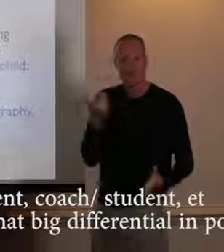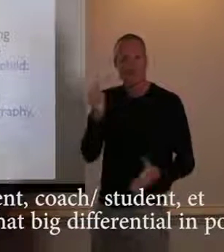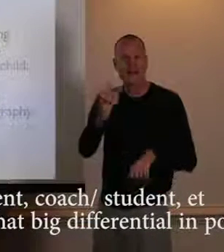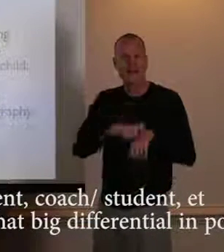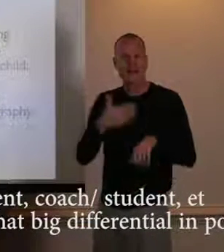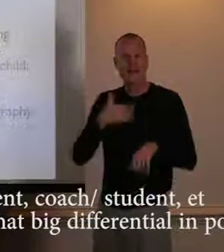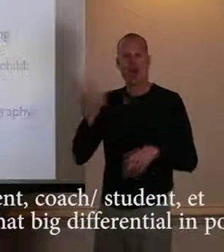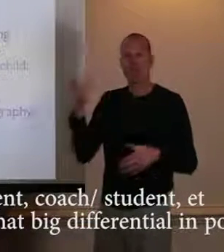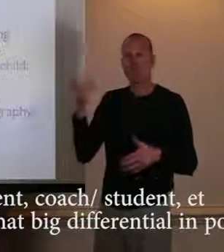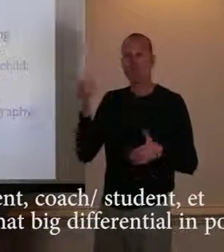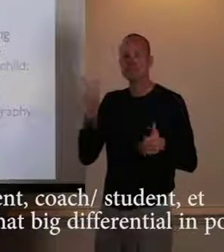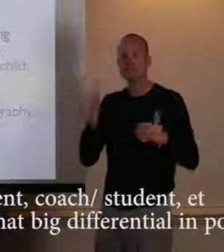big differential